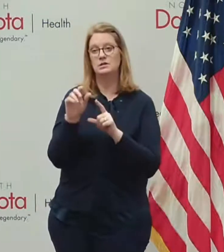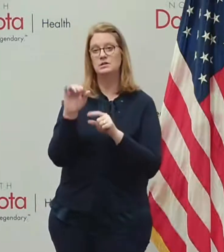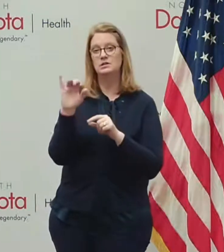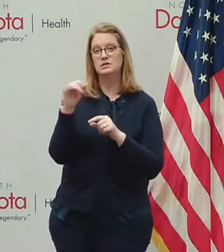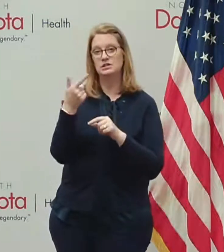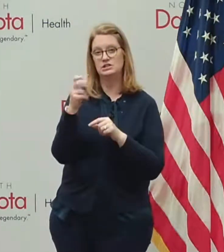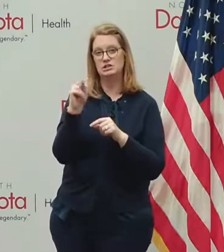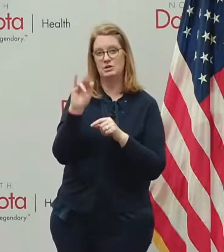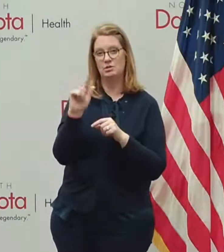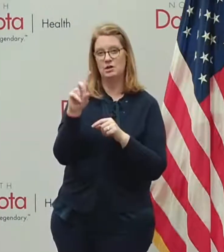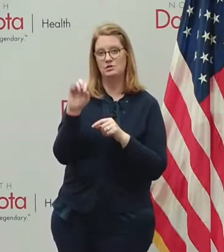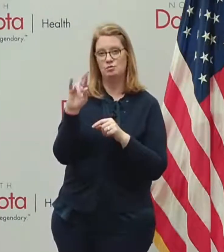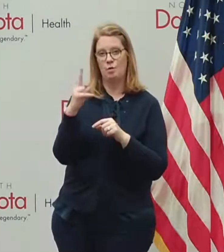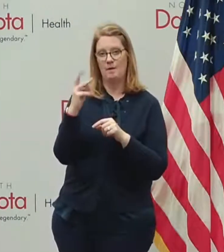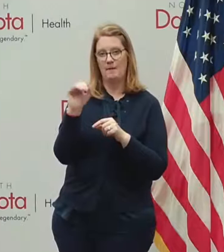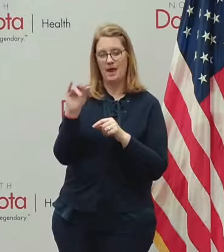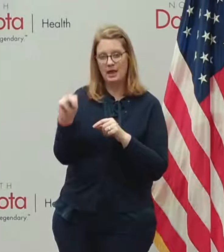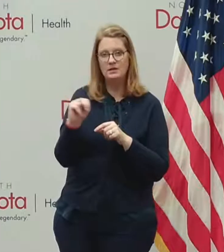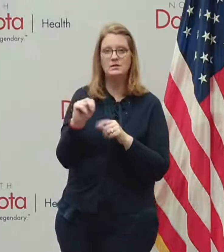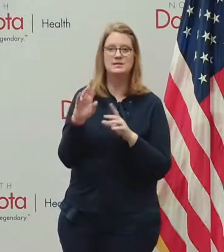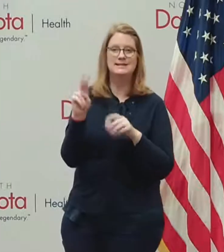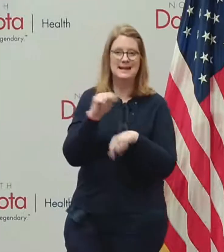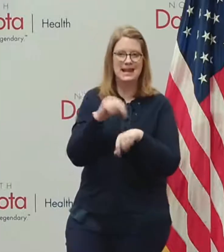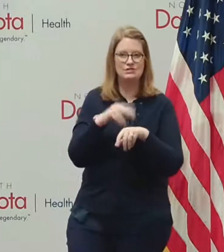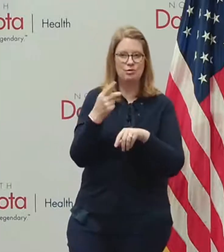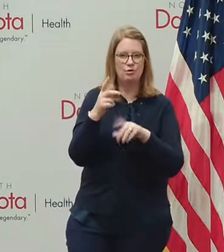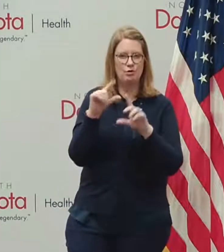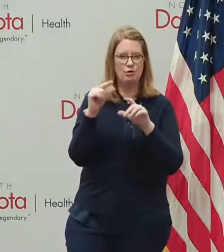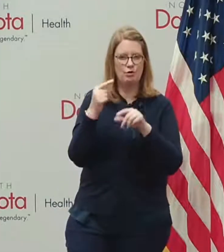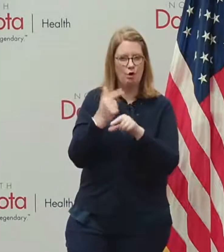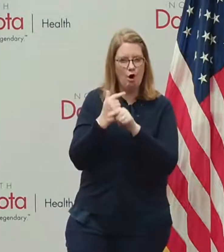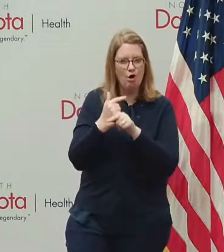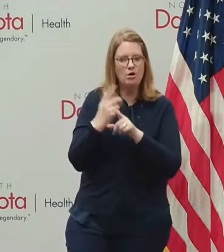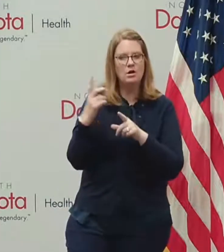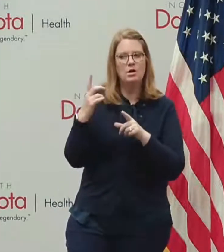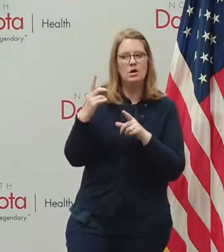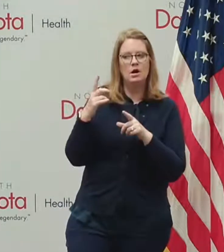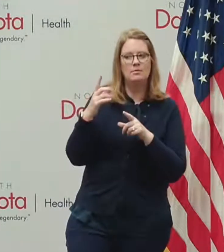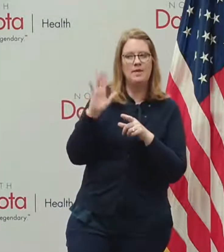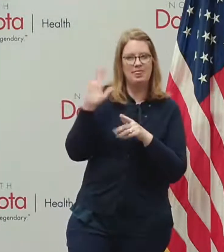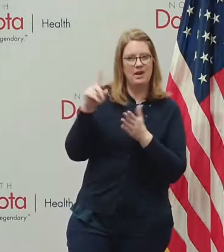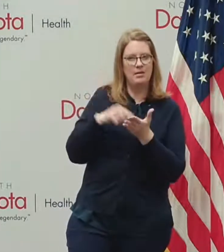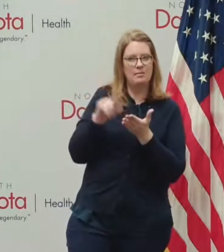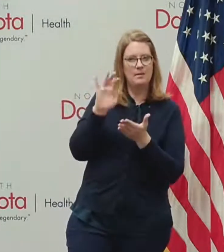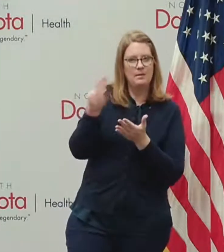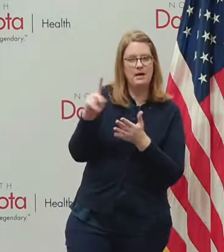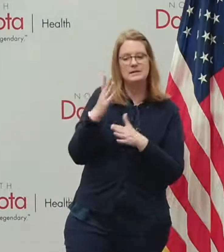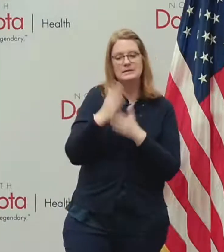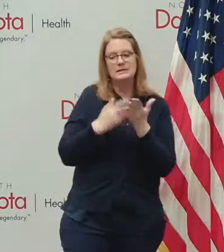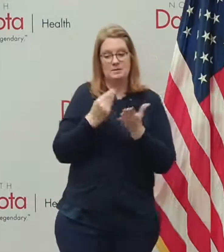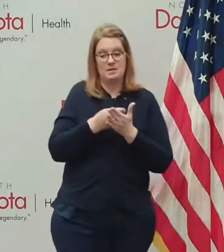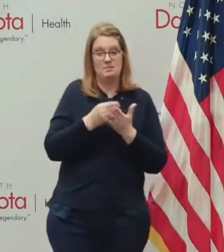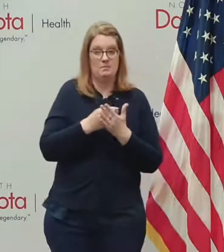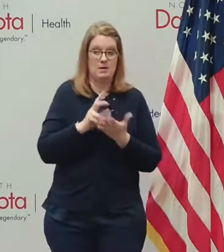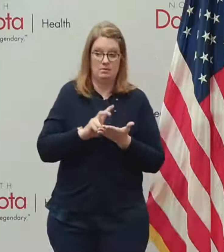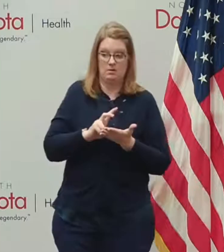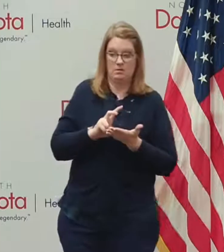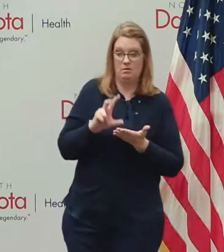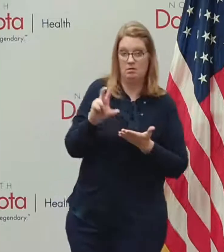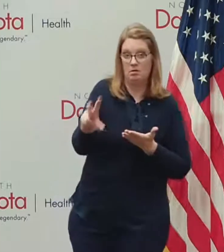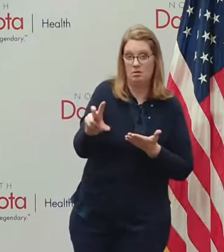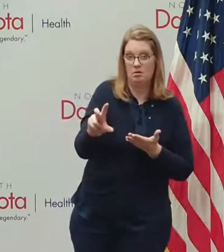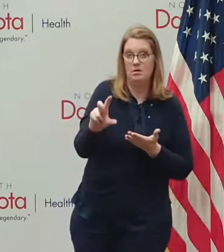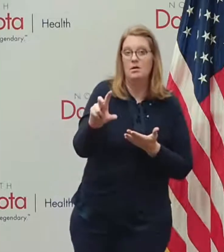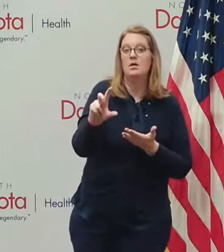Dorman, the National Guard, and Department of Emergency Services. With those changes in reimbursement, some of the dollars we had allocated for coronavirus